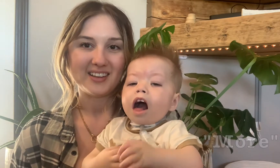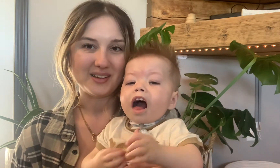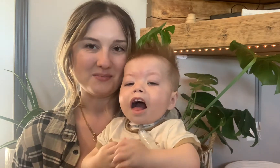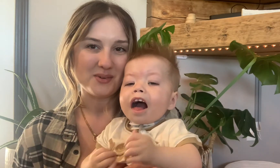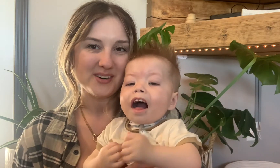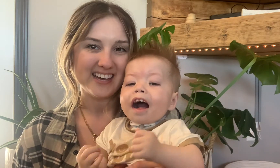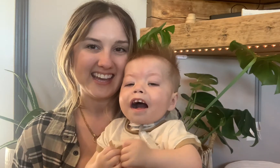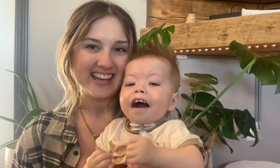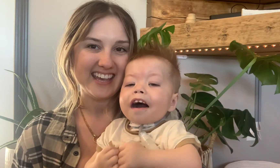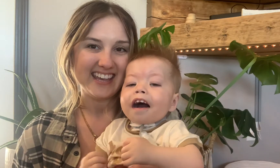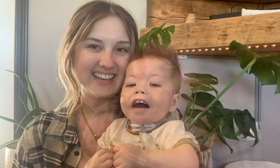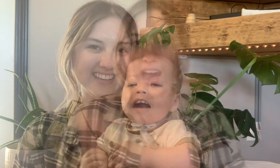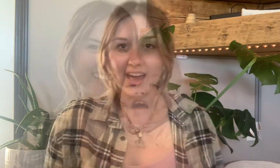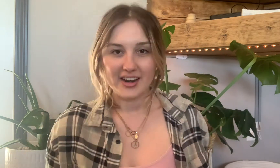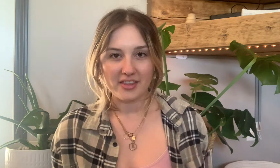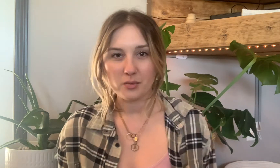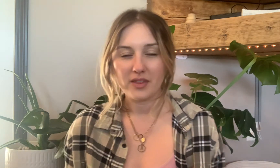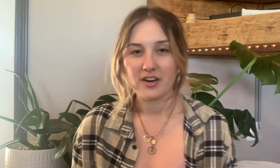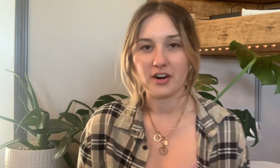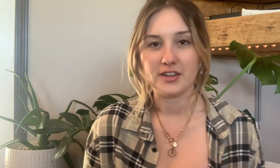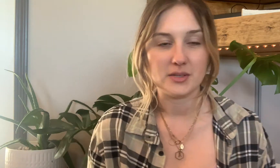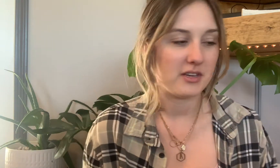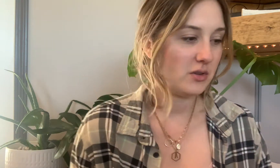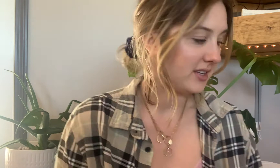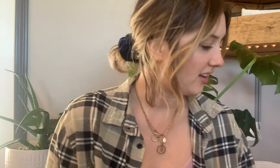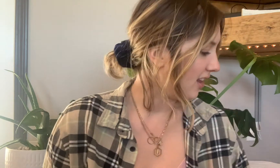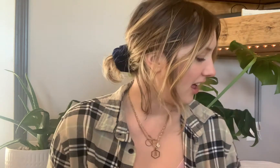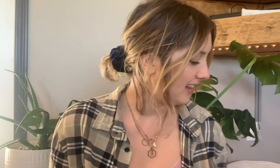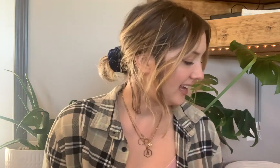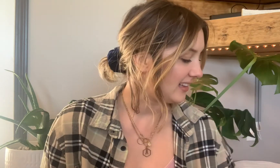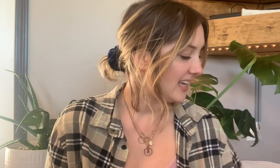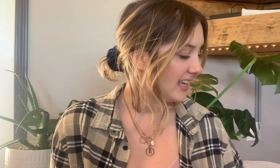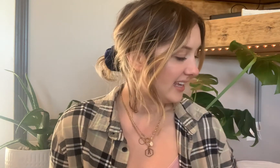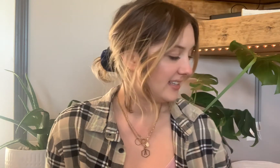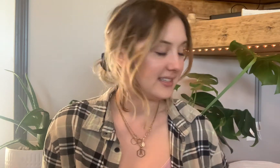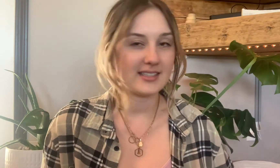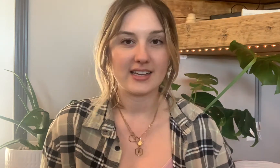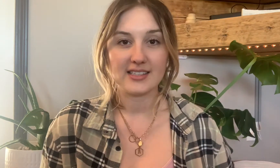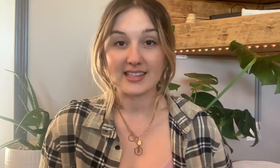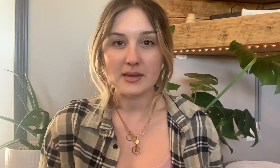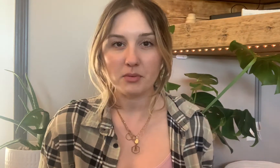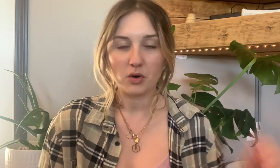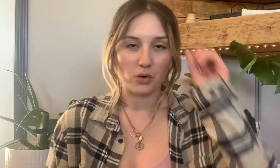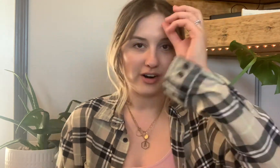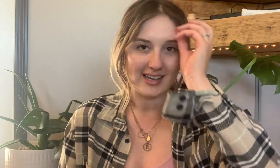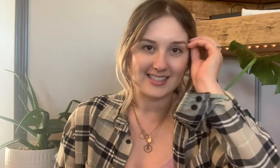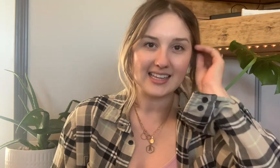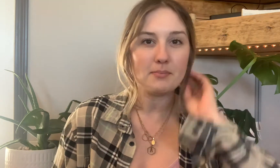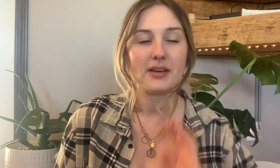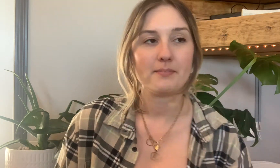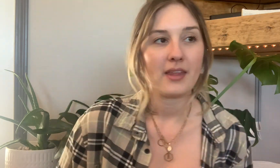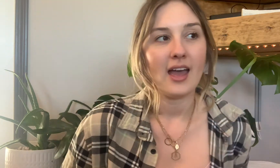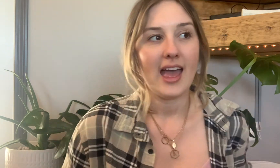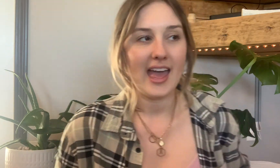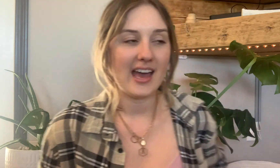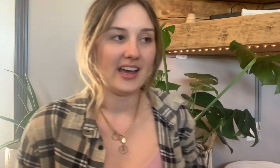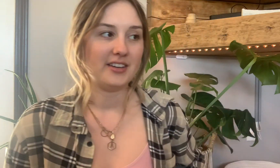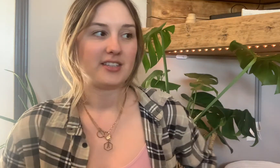Good boy. Another one that Arden's been using a lot lately is sleep or asleep. And